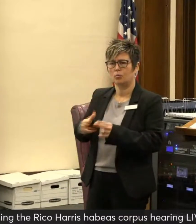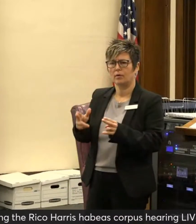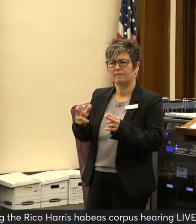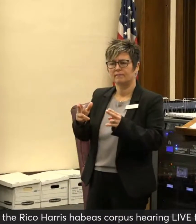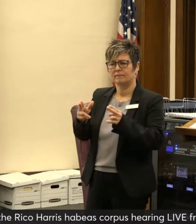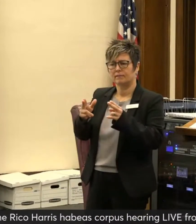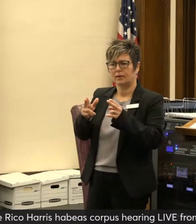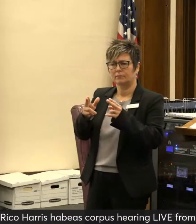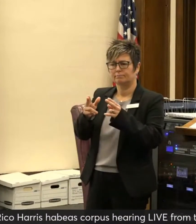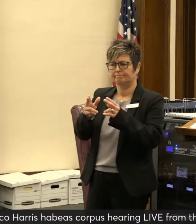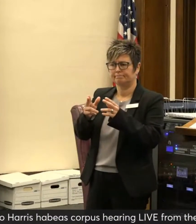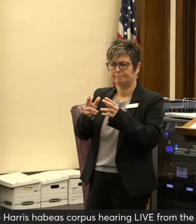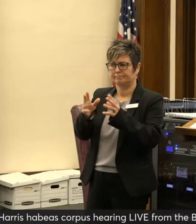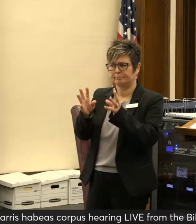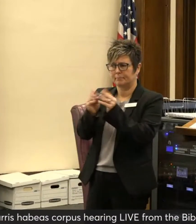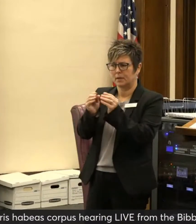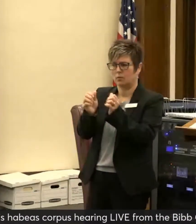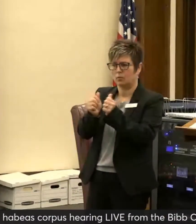over,